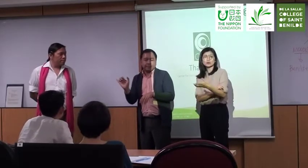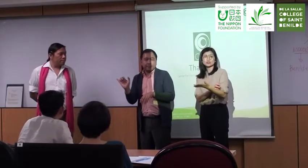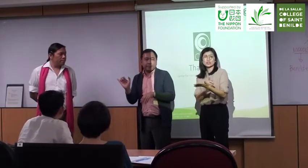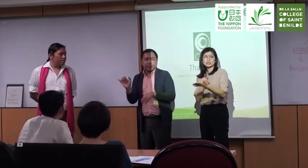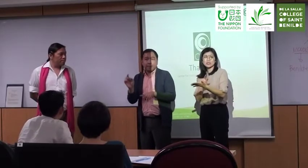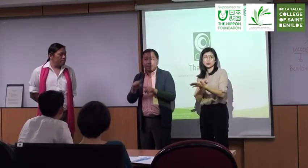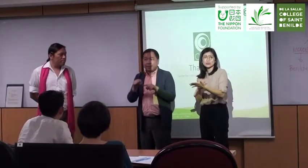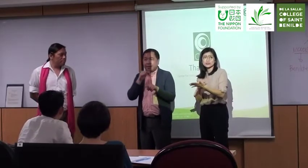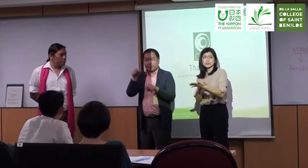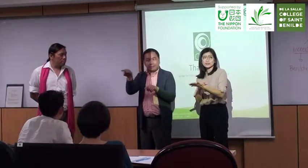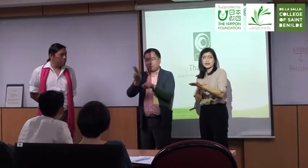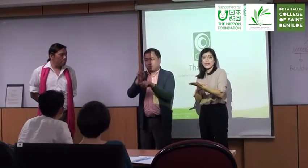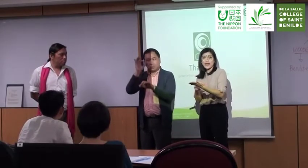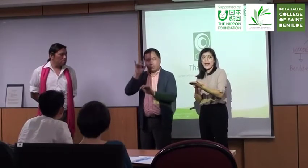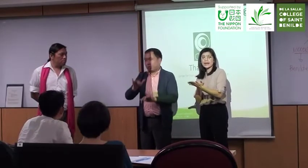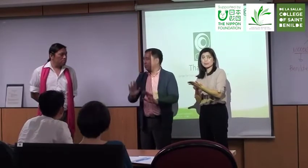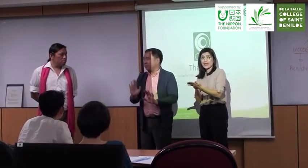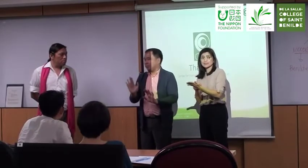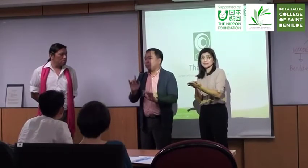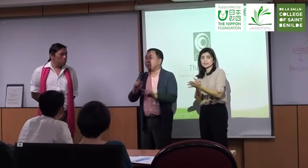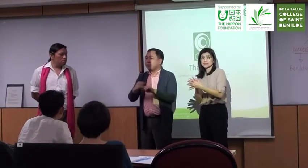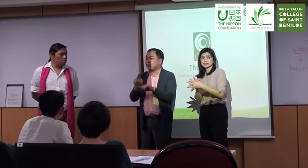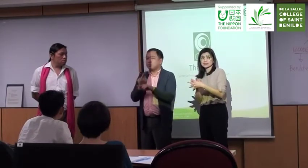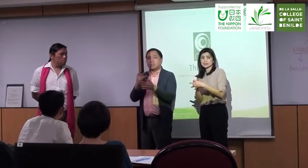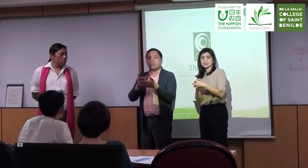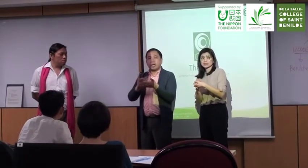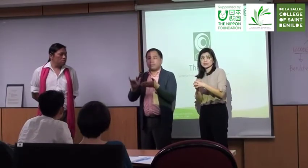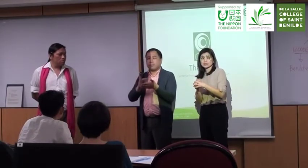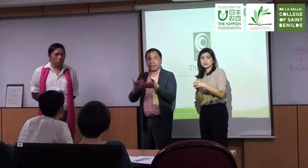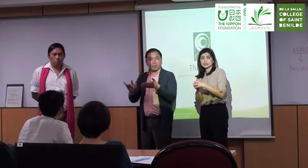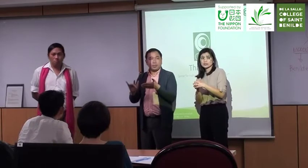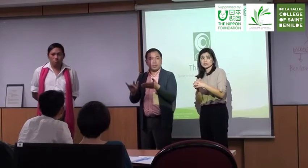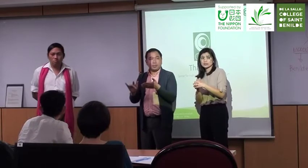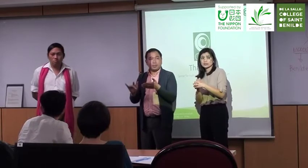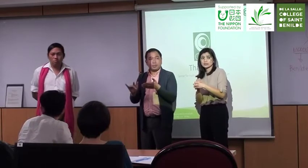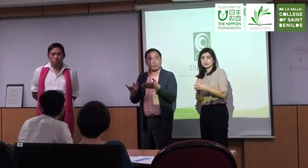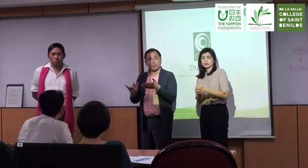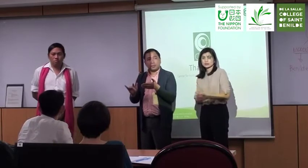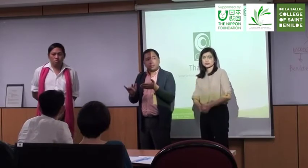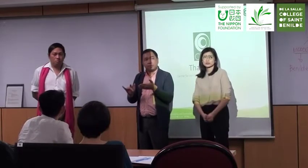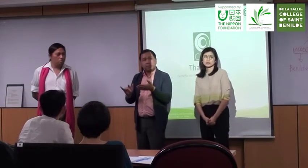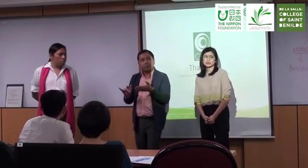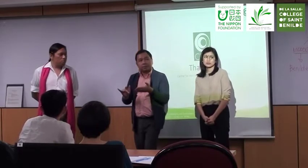instead of computers, they use We will iPad. replace the existing